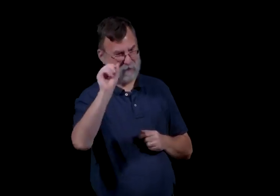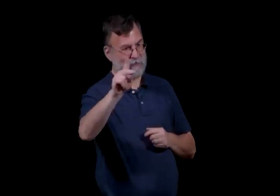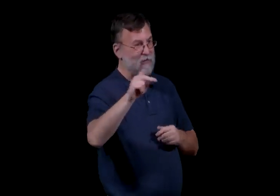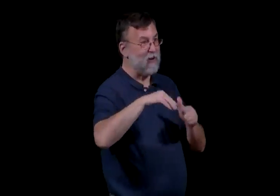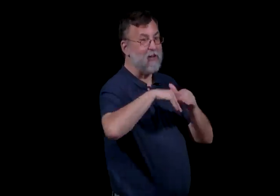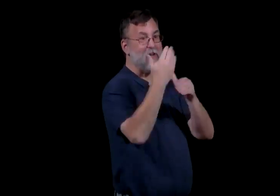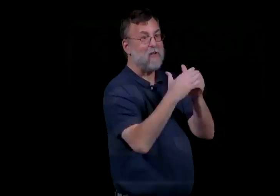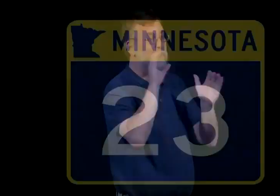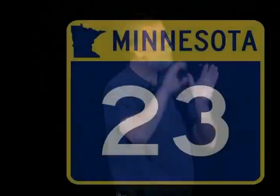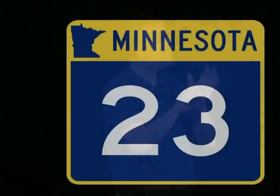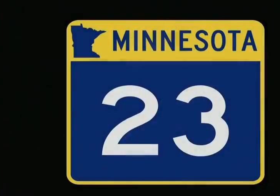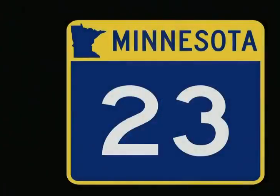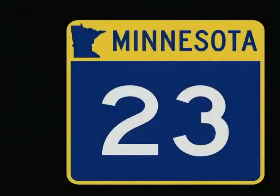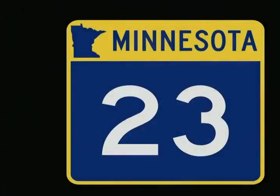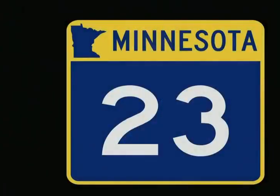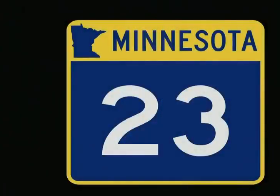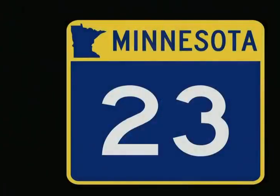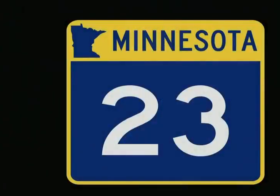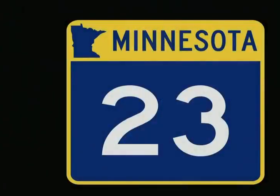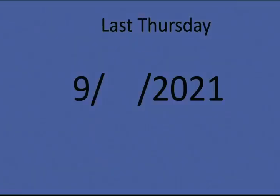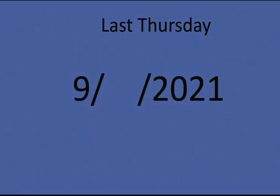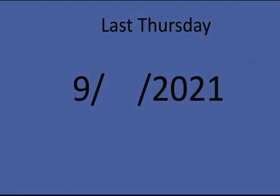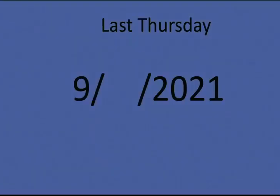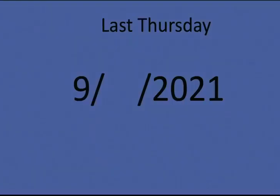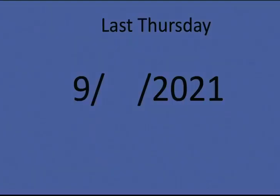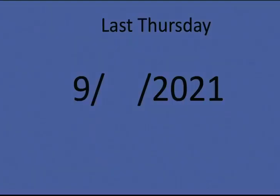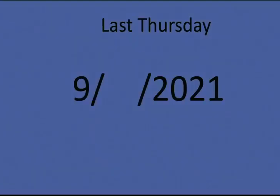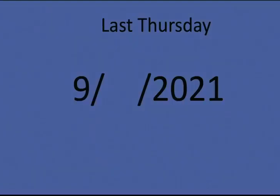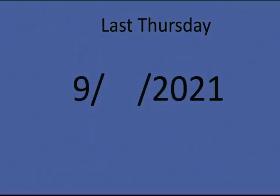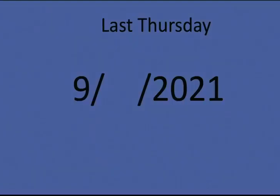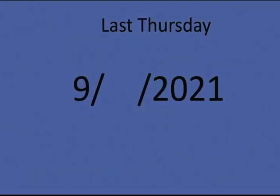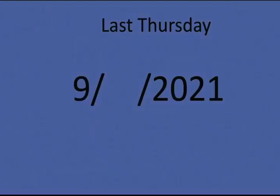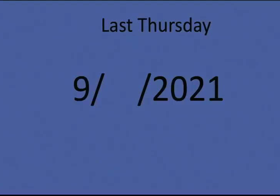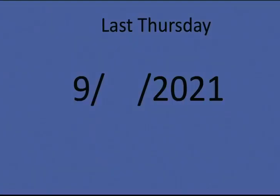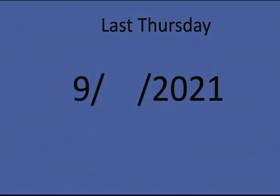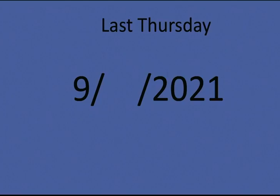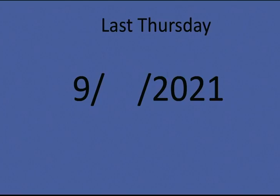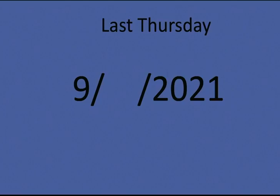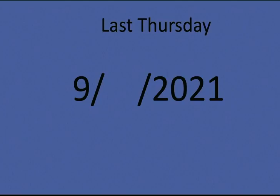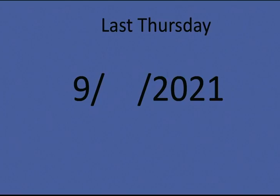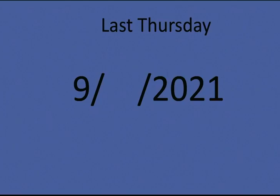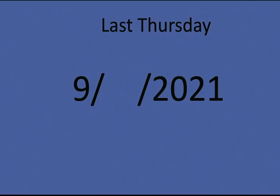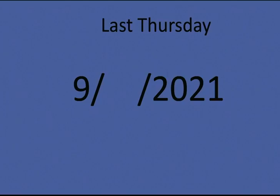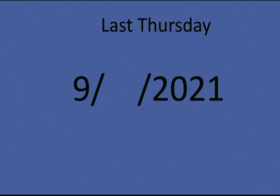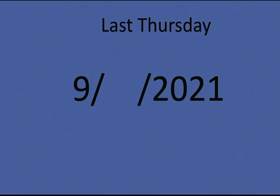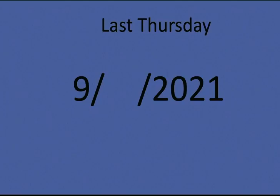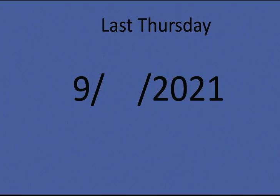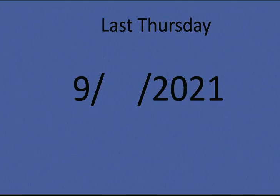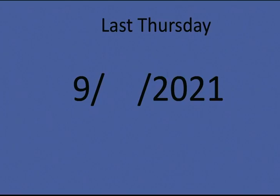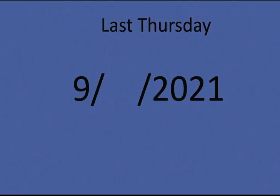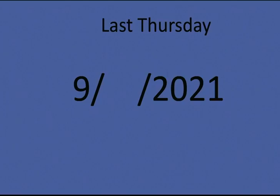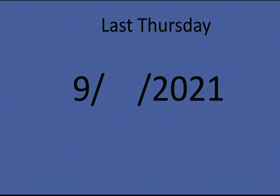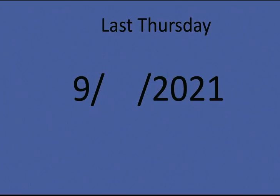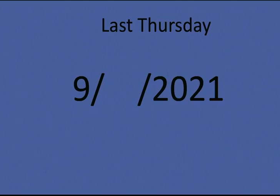And someone else was saying he was trying to show where it was. Okay, what was last Thursday? Fill in the